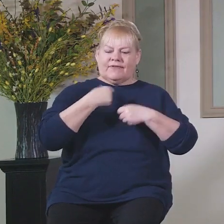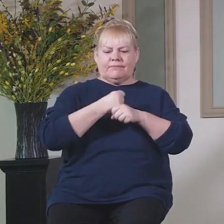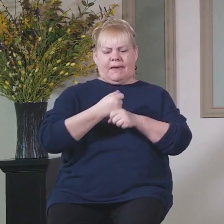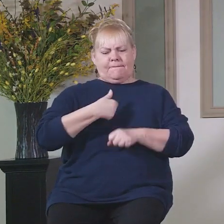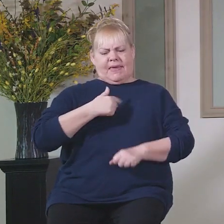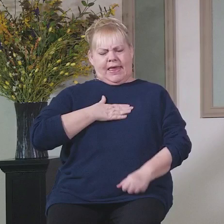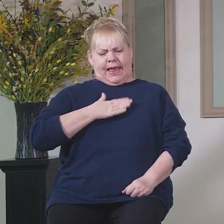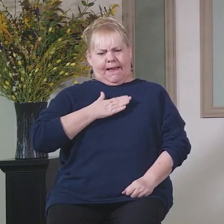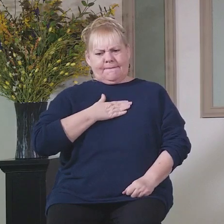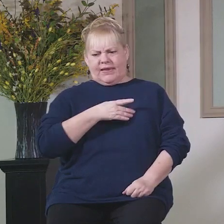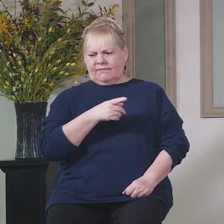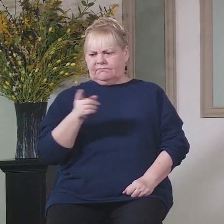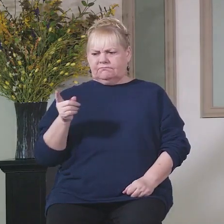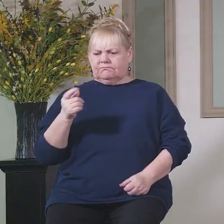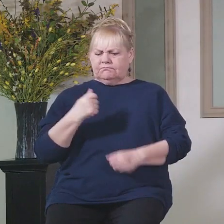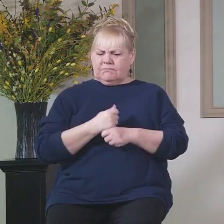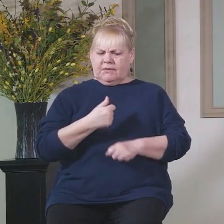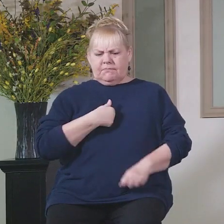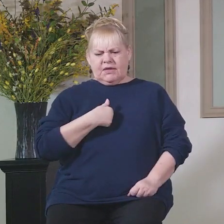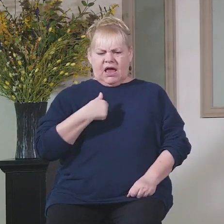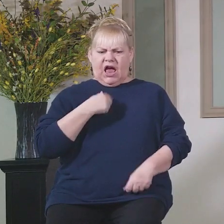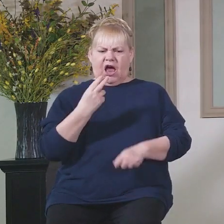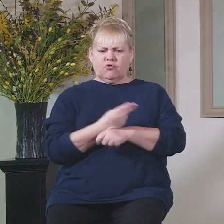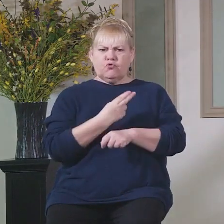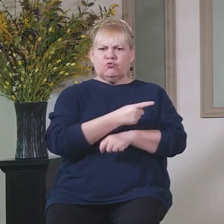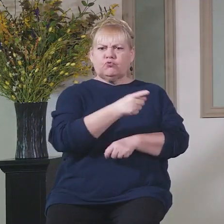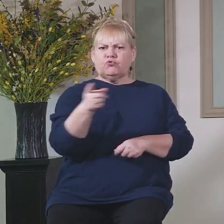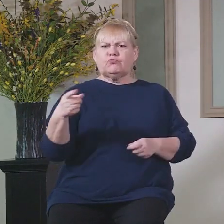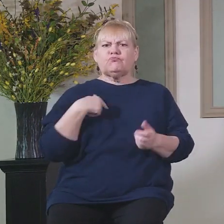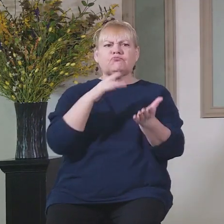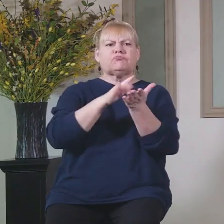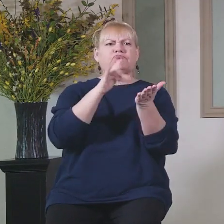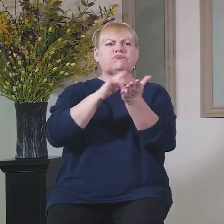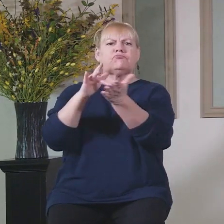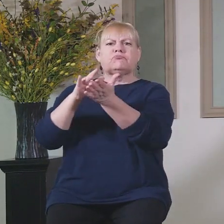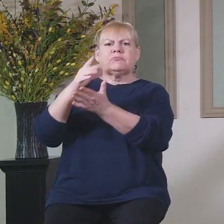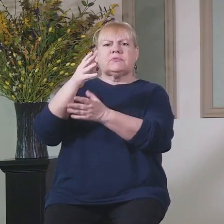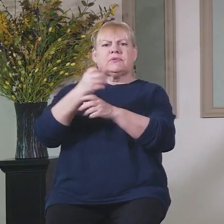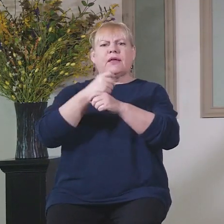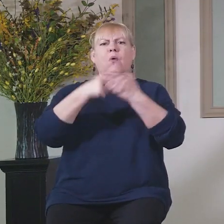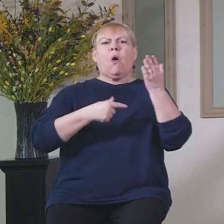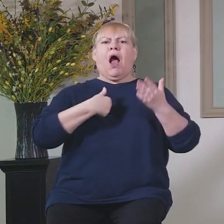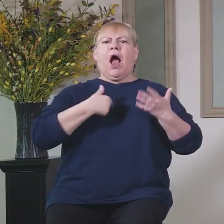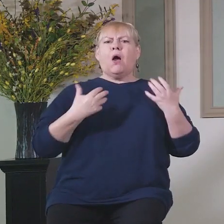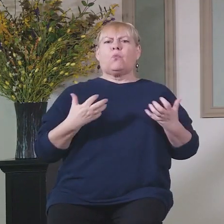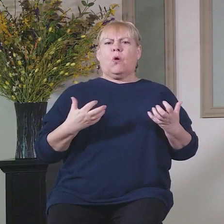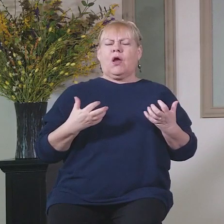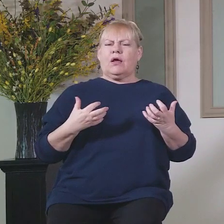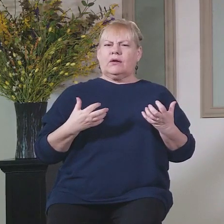happy. I use you to get what I want.